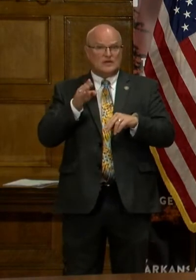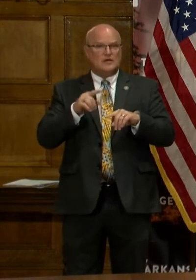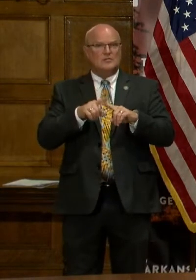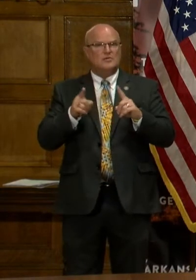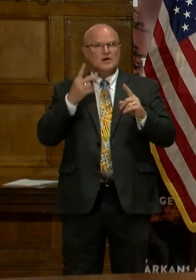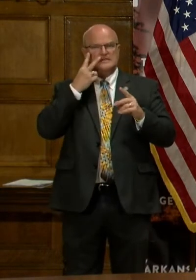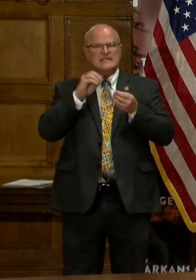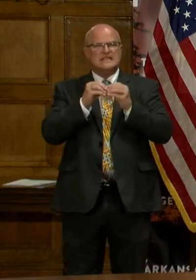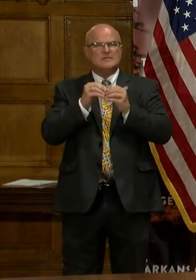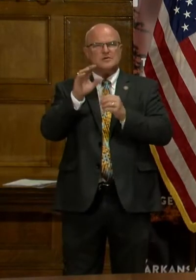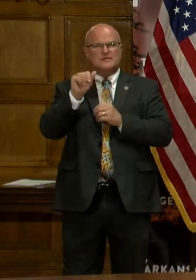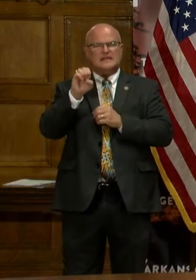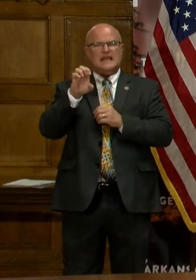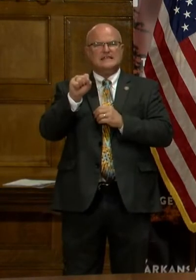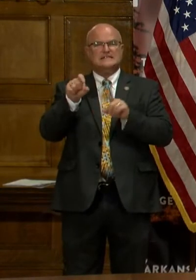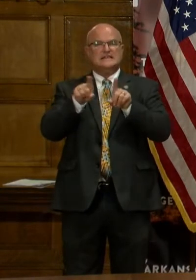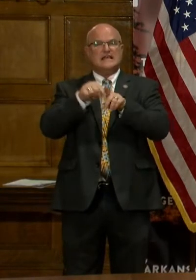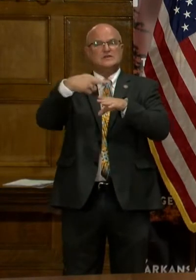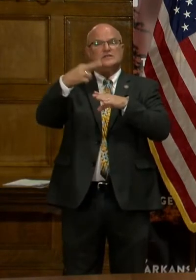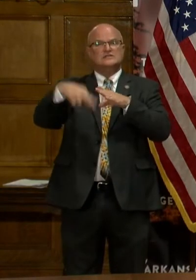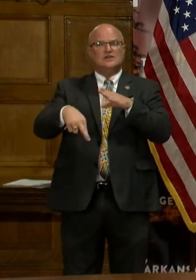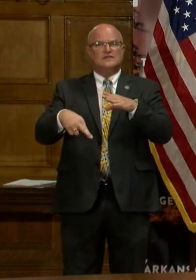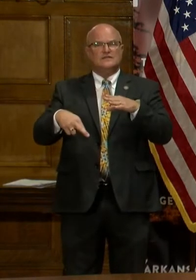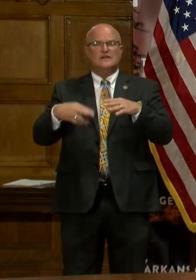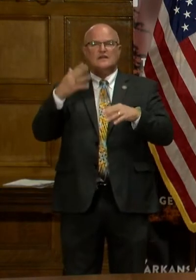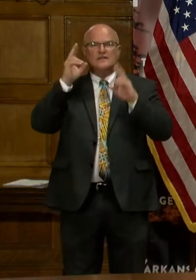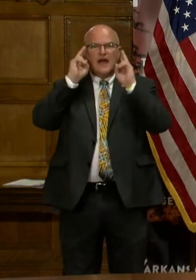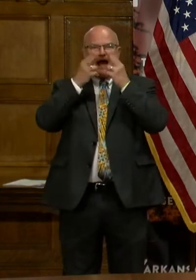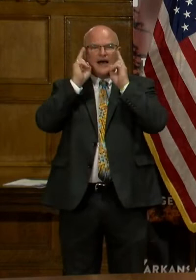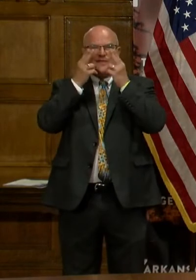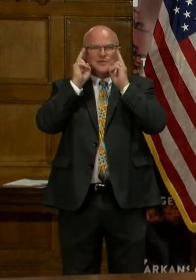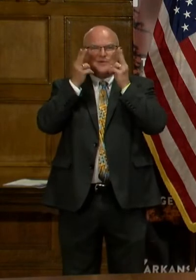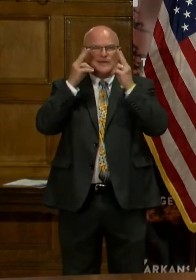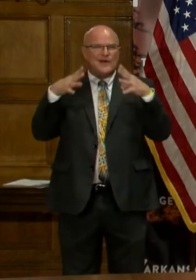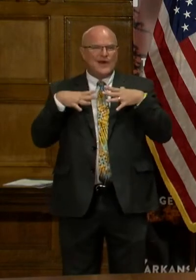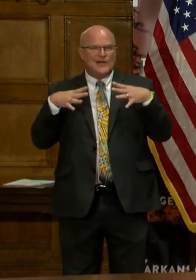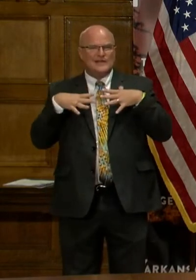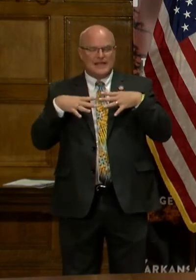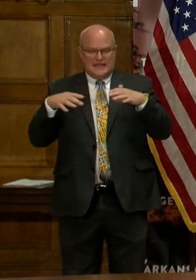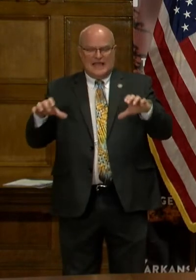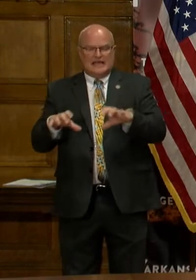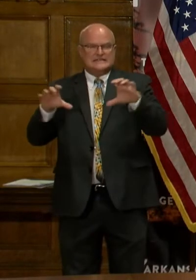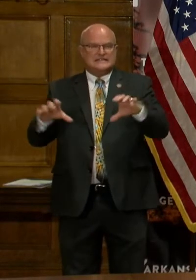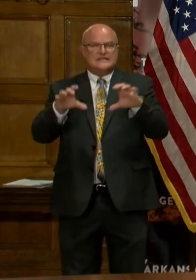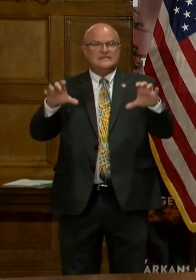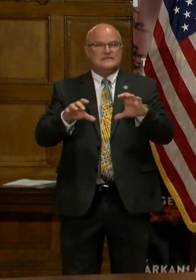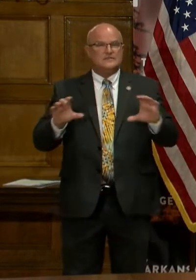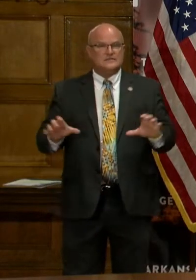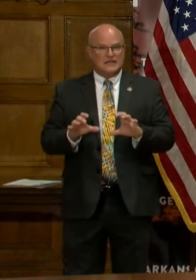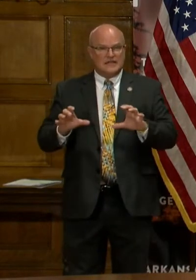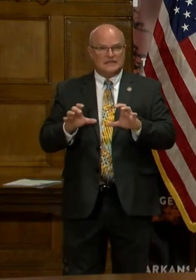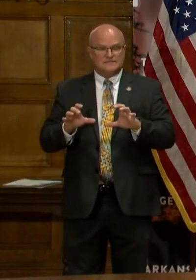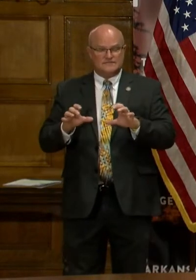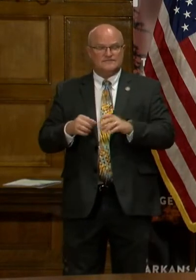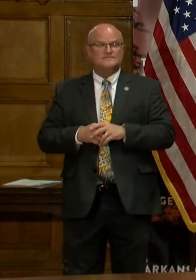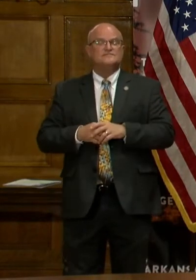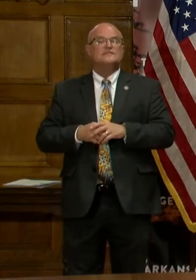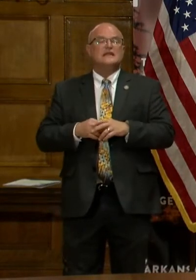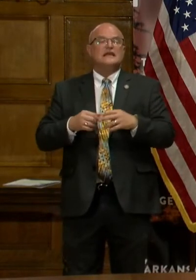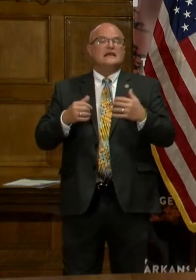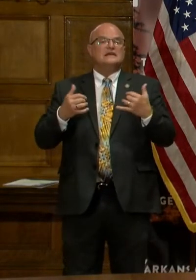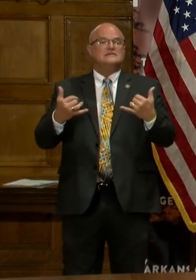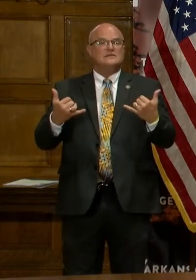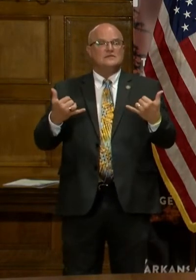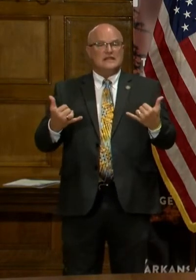is an increased number of cases as a result of the Halloween holiday, the activities that have gone from that.